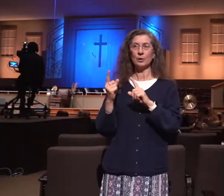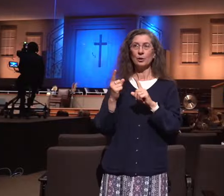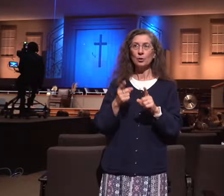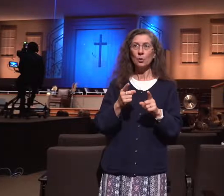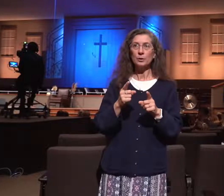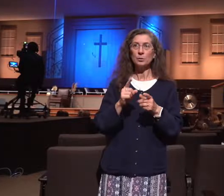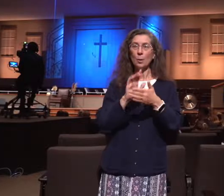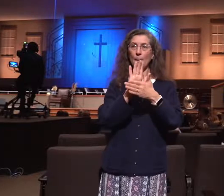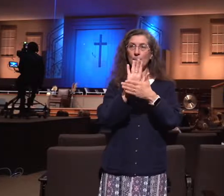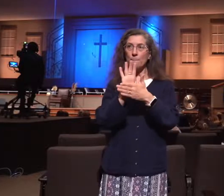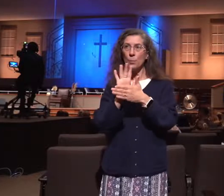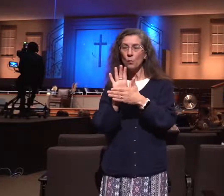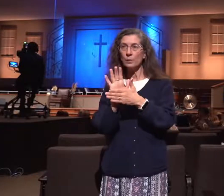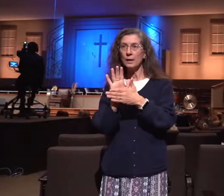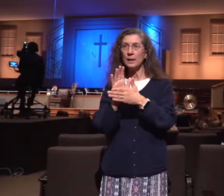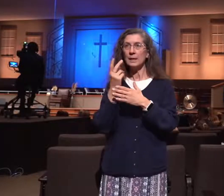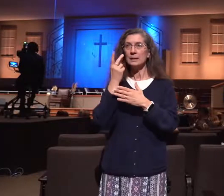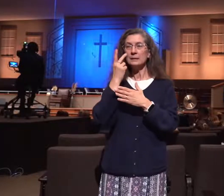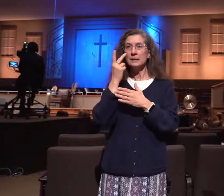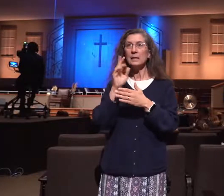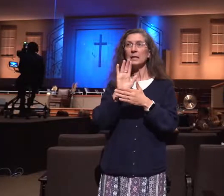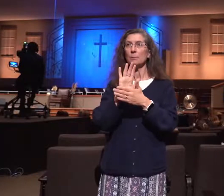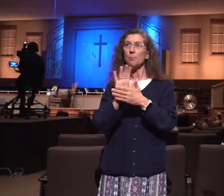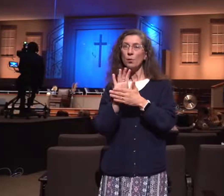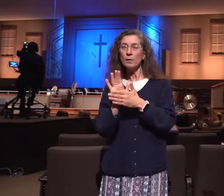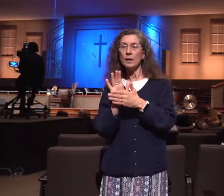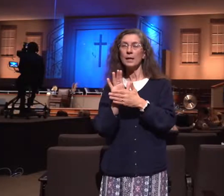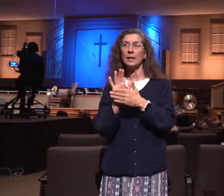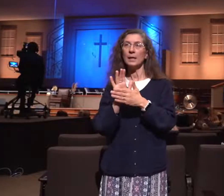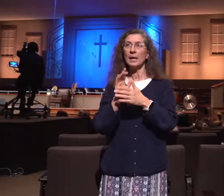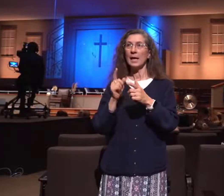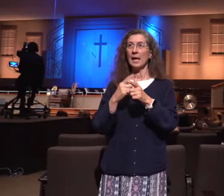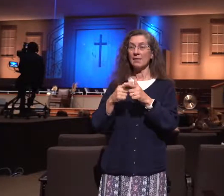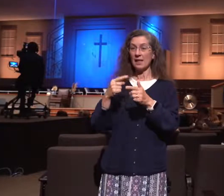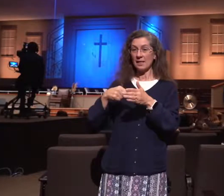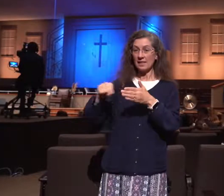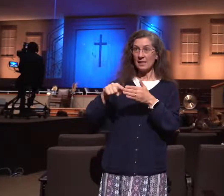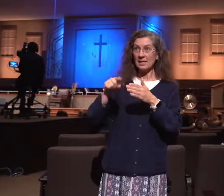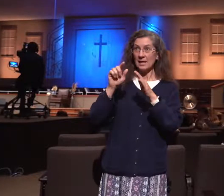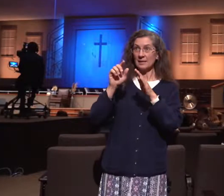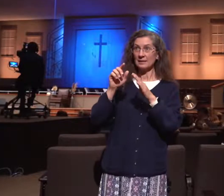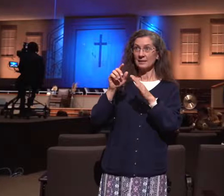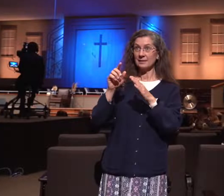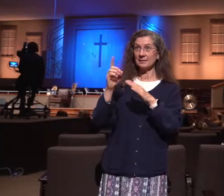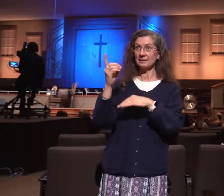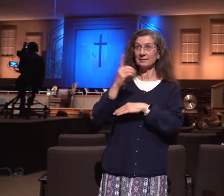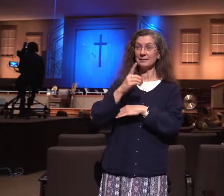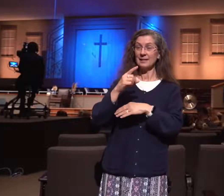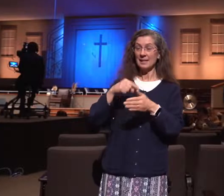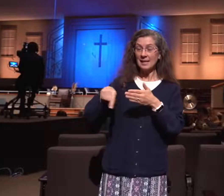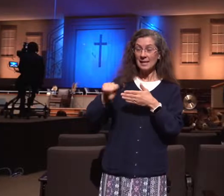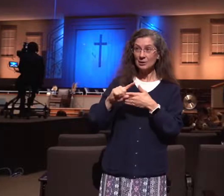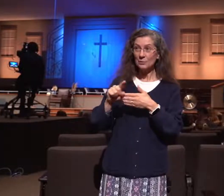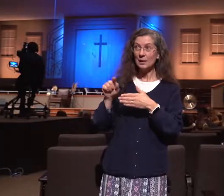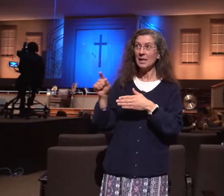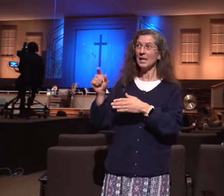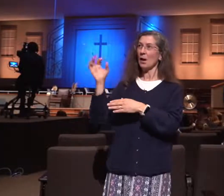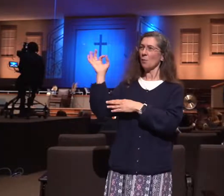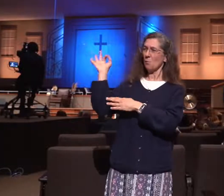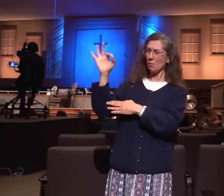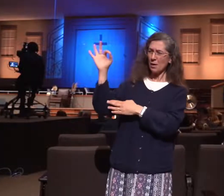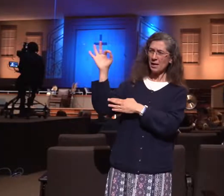High Noon. Man, that's a great movie. Guess what Brother Jones preached against the next day? Man, he hammered